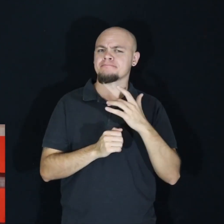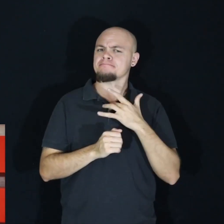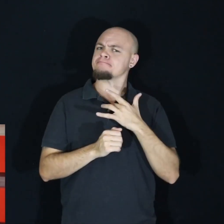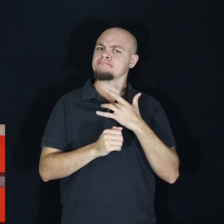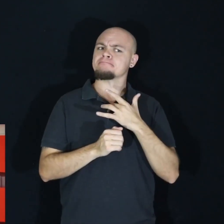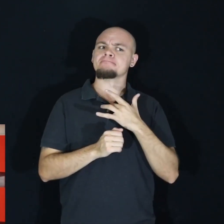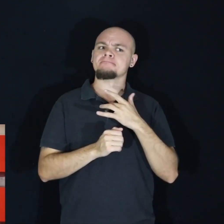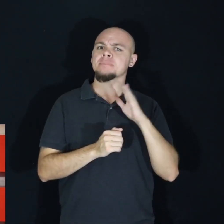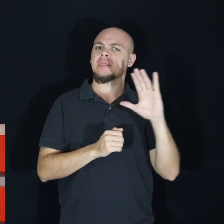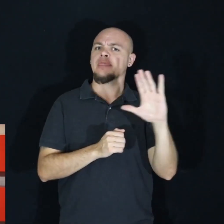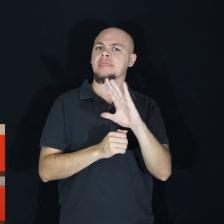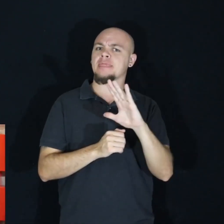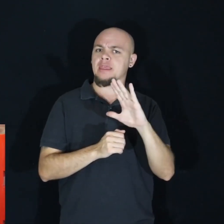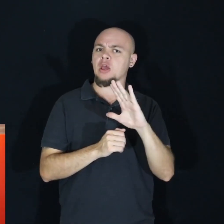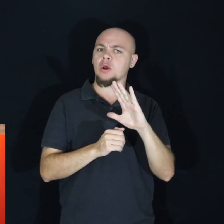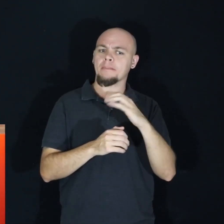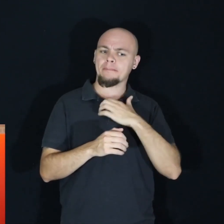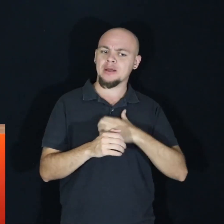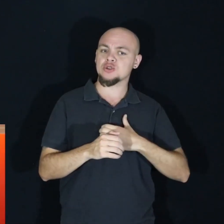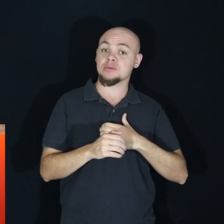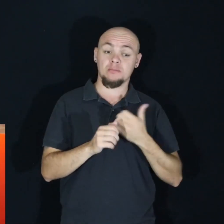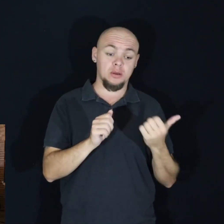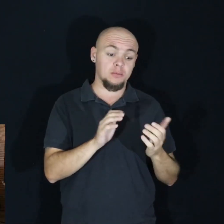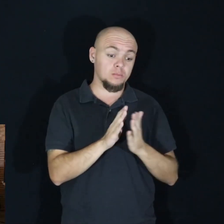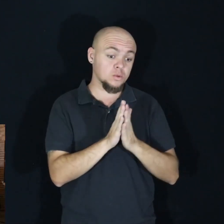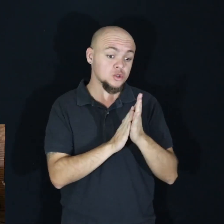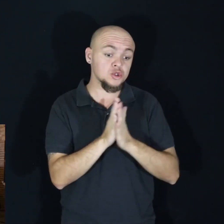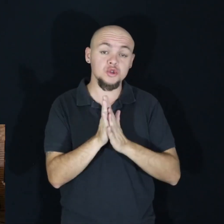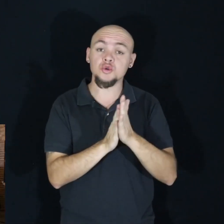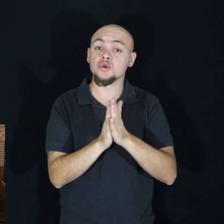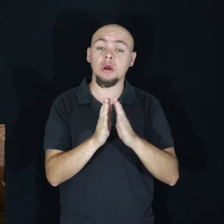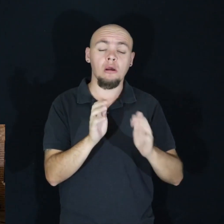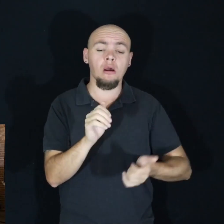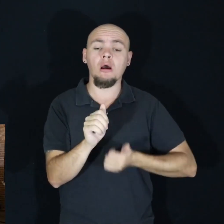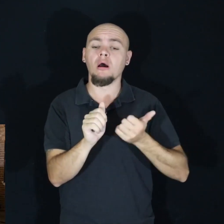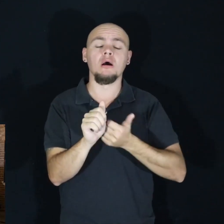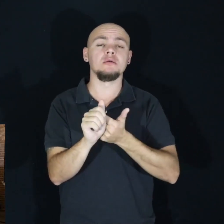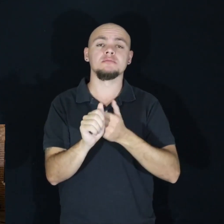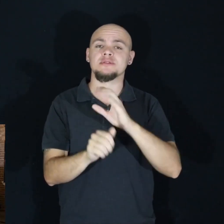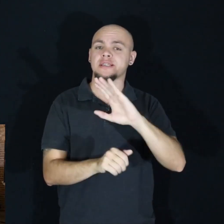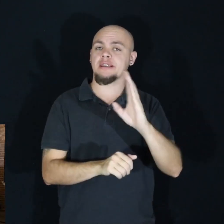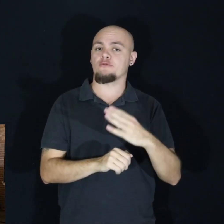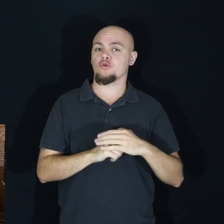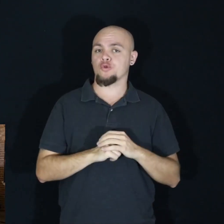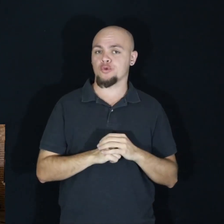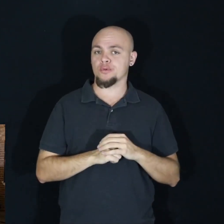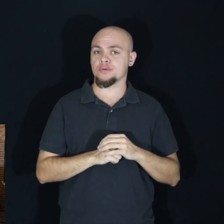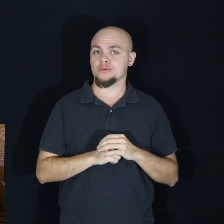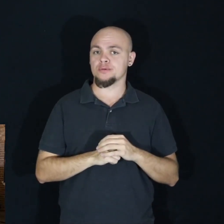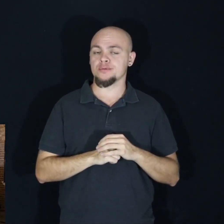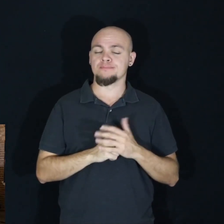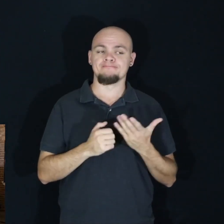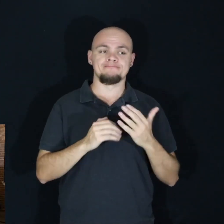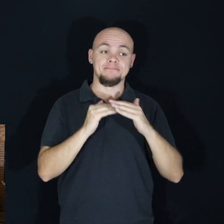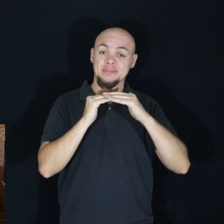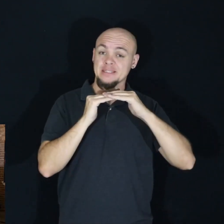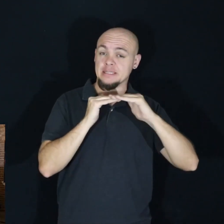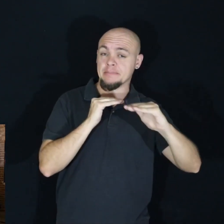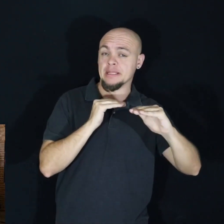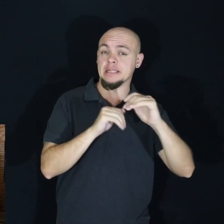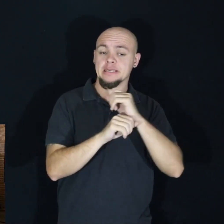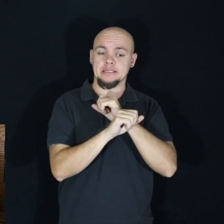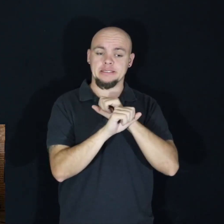passions, all things that were never pursued, for one reason: the idea of stability and safety.